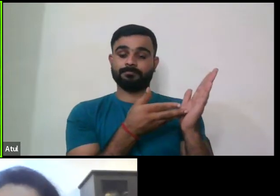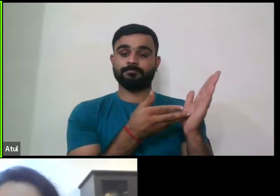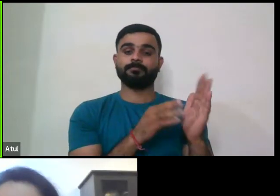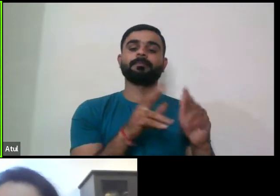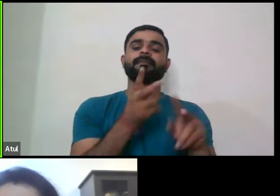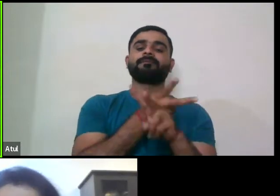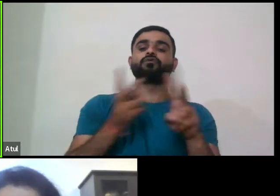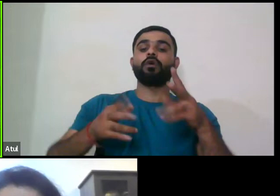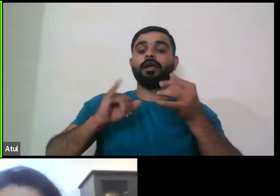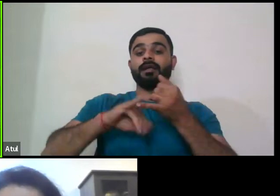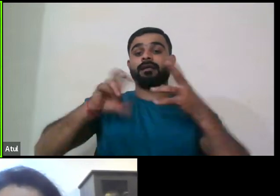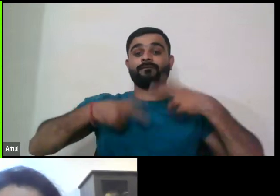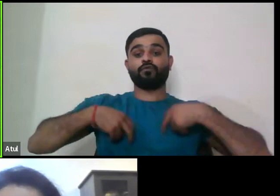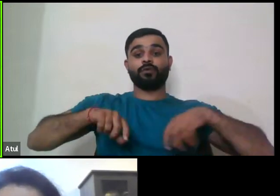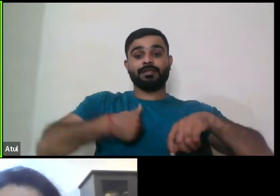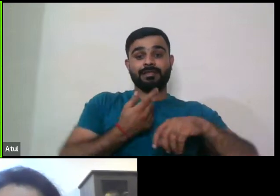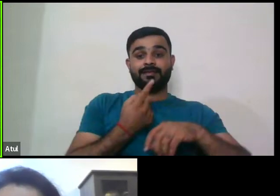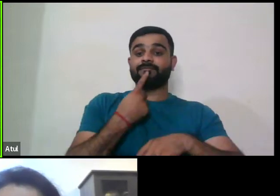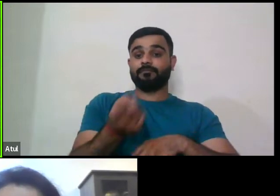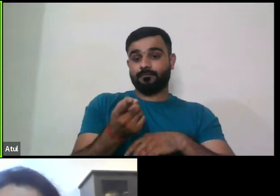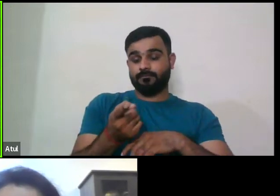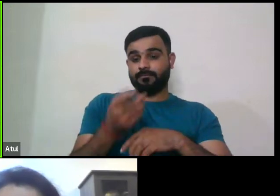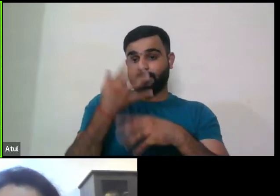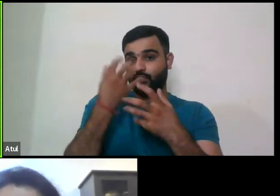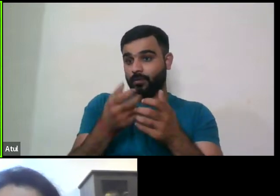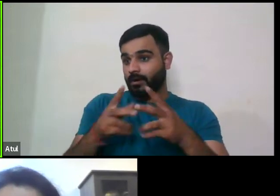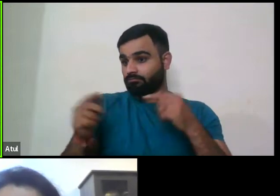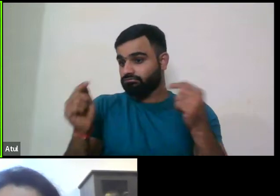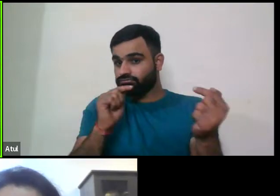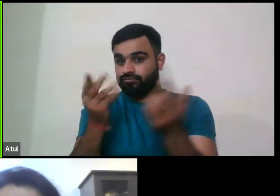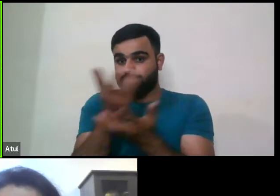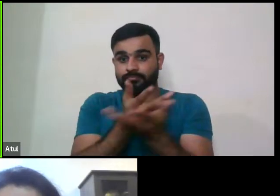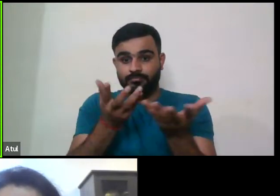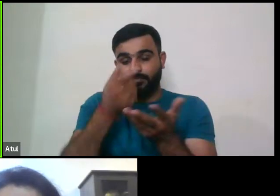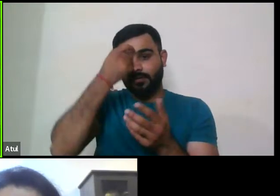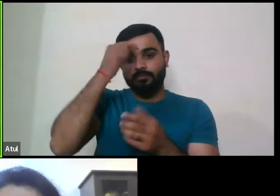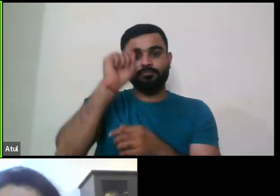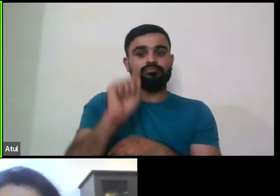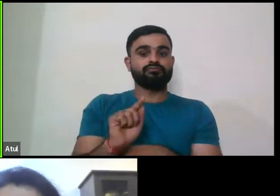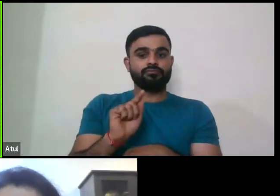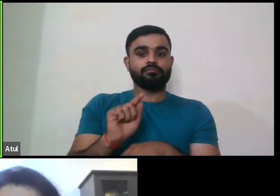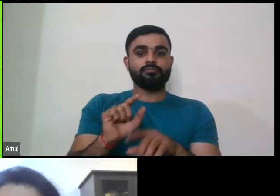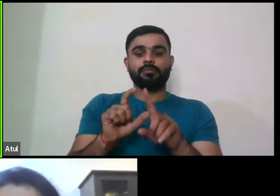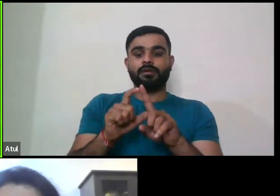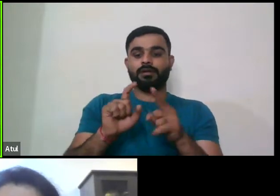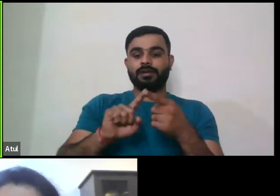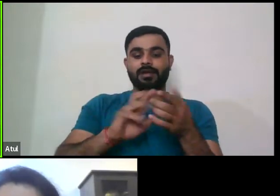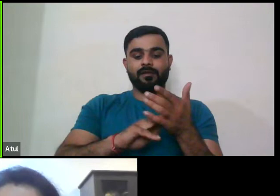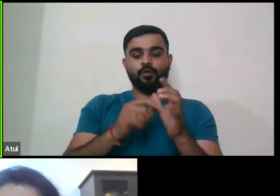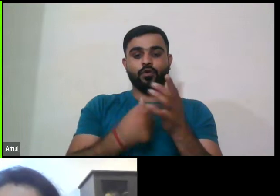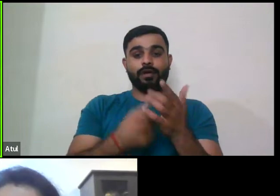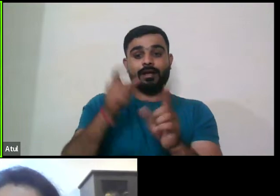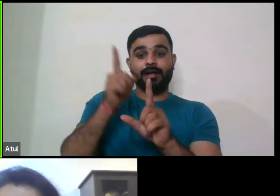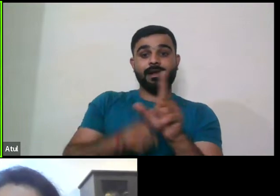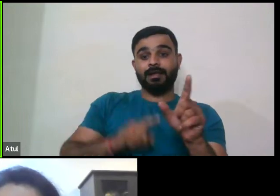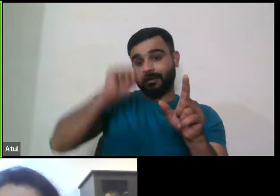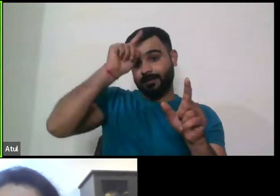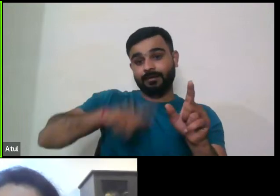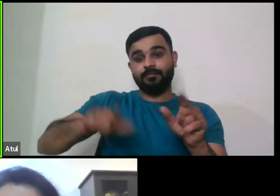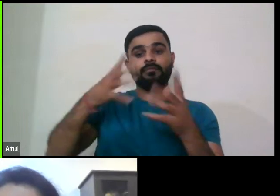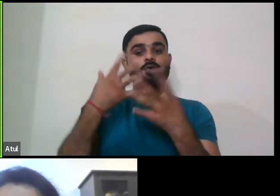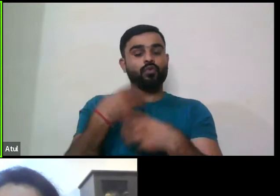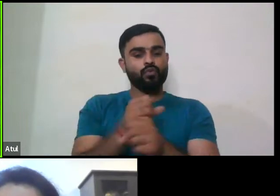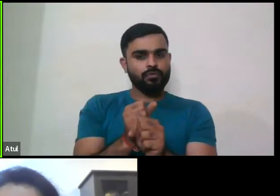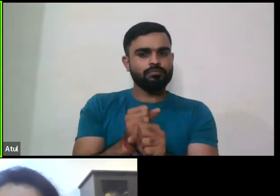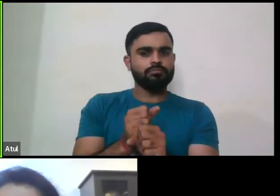Even though the Supreme Court itself has said that this is one of the most consequential issues for our democracy, the court hasn't even found time to